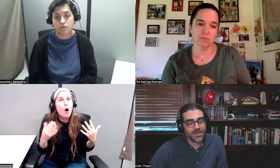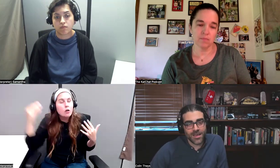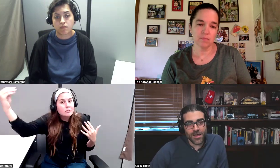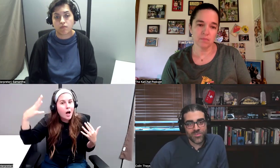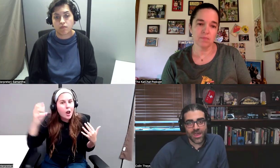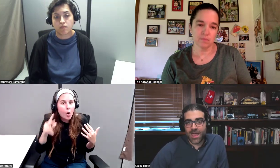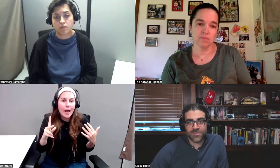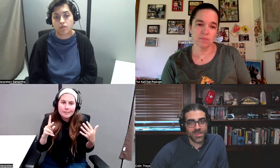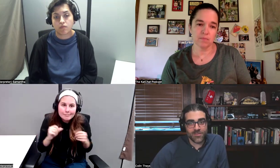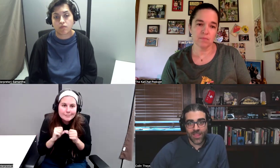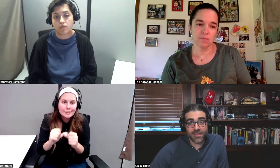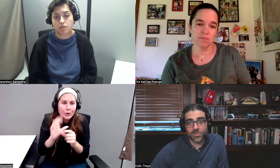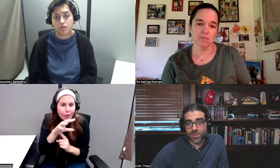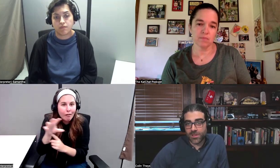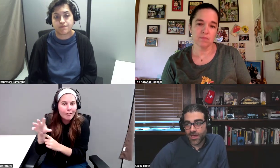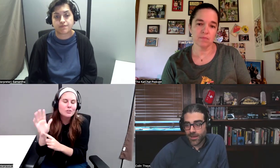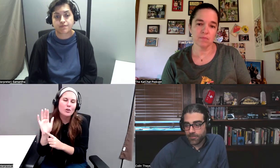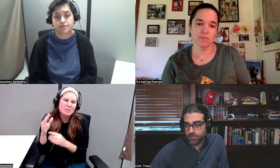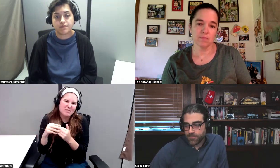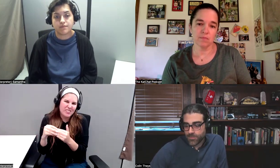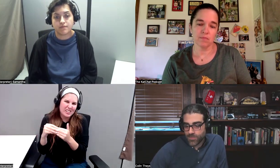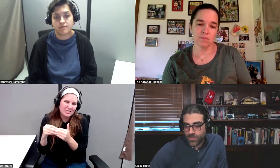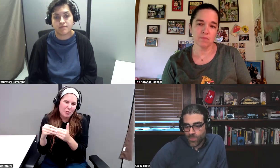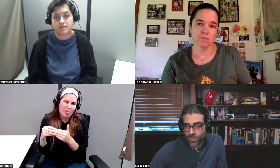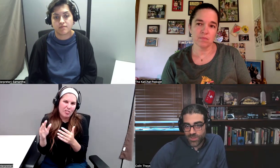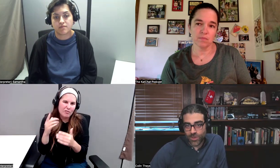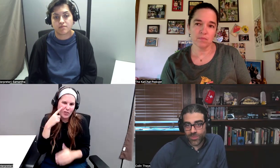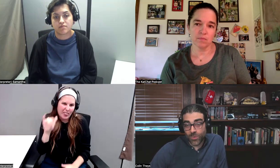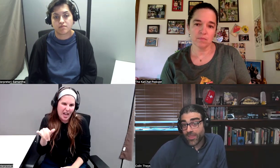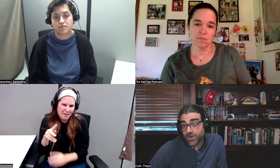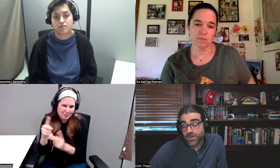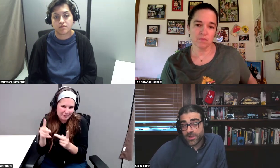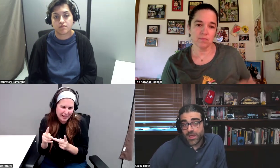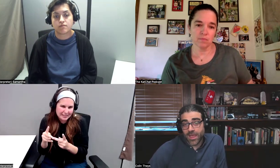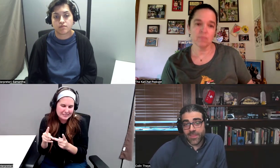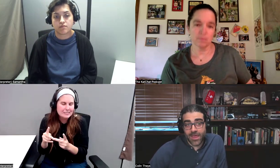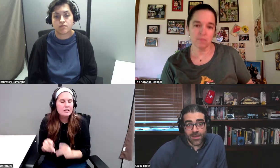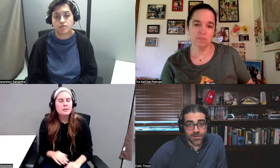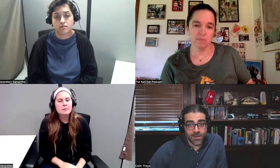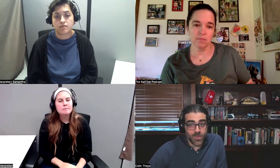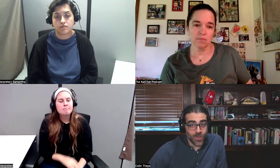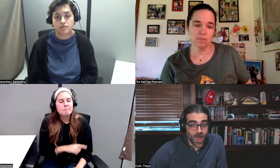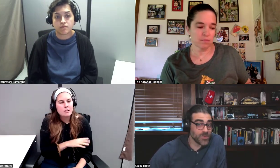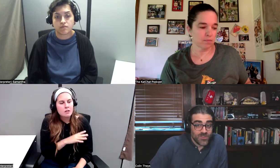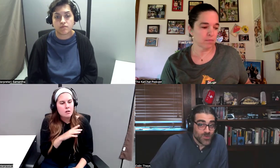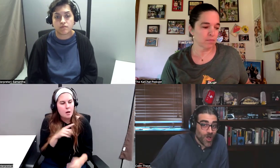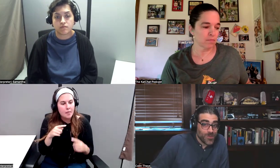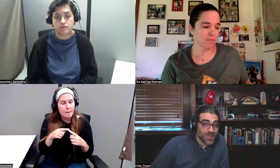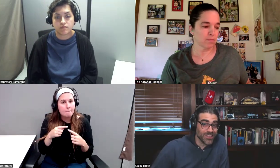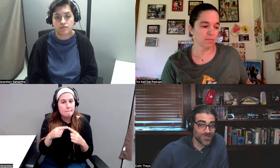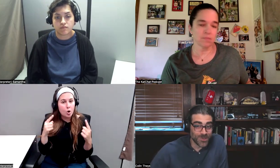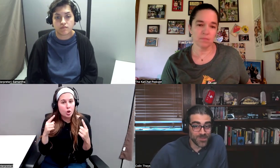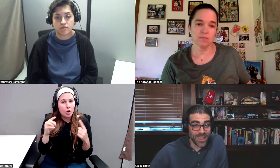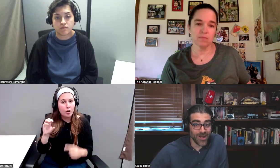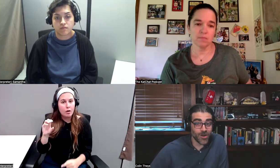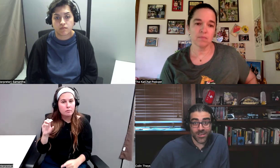scene. So you kind of have to be flexible to deal with the weather. And then, Polar Opposites was hard